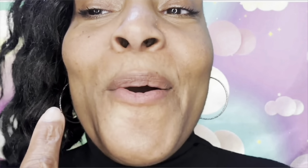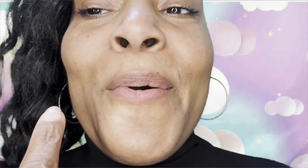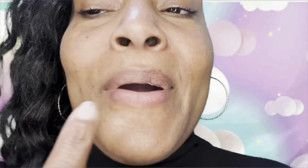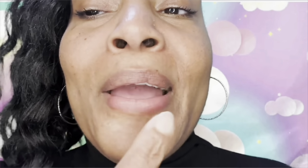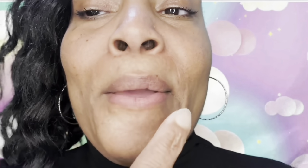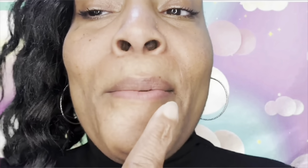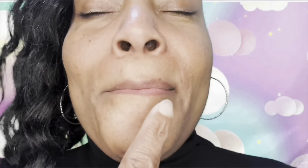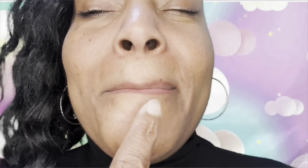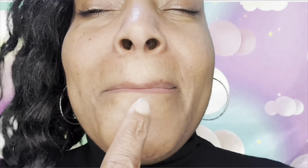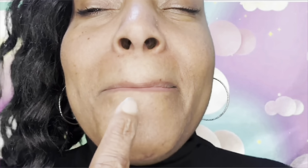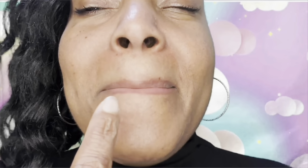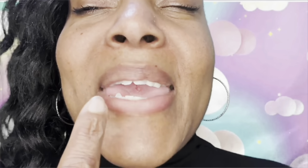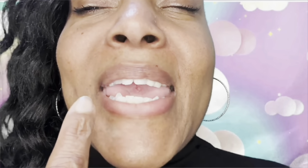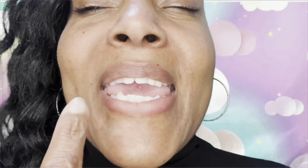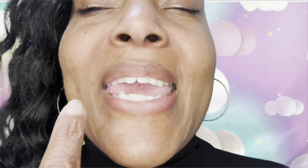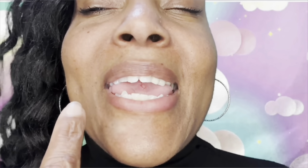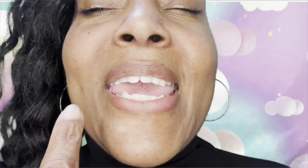Meow.